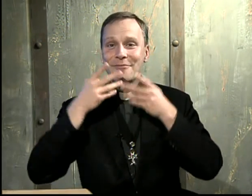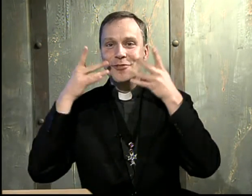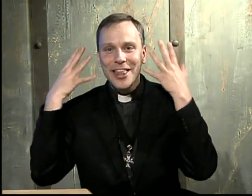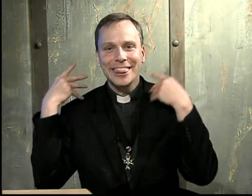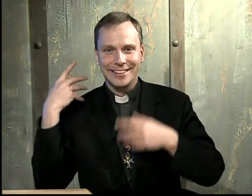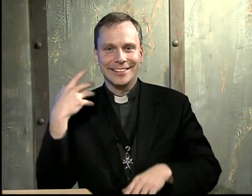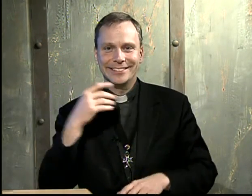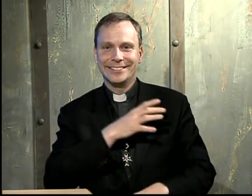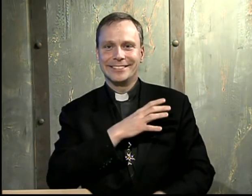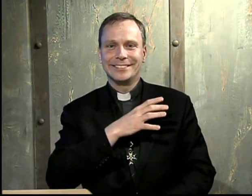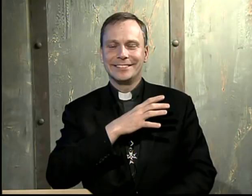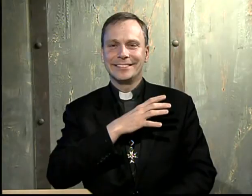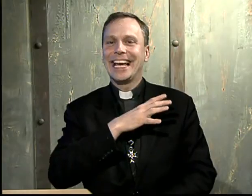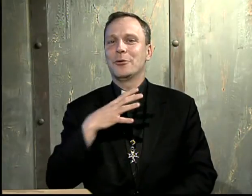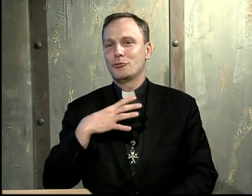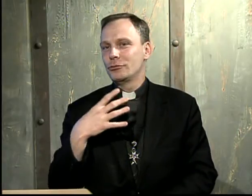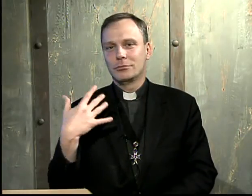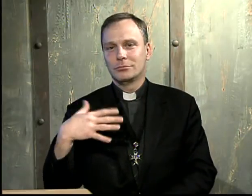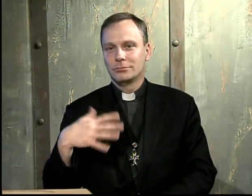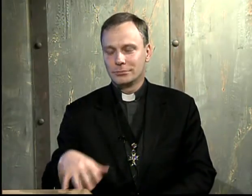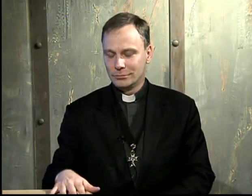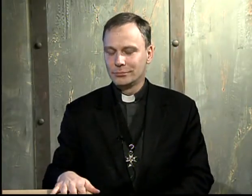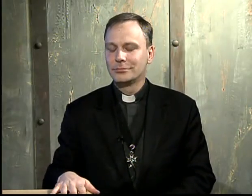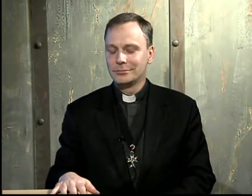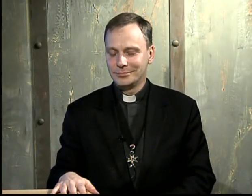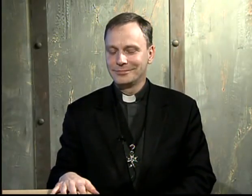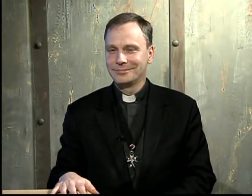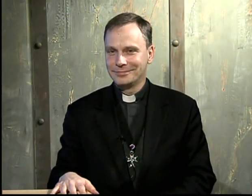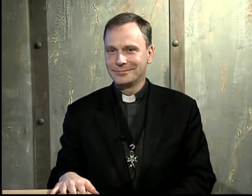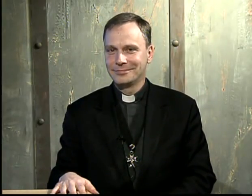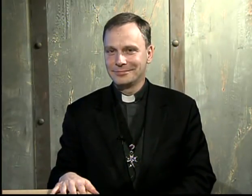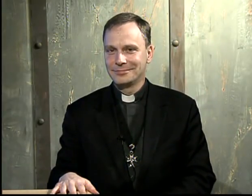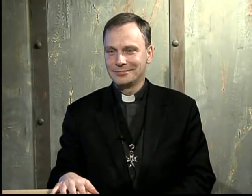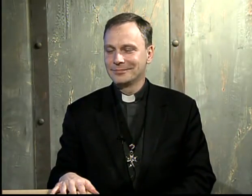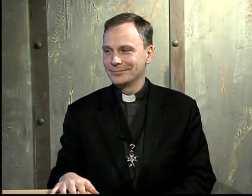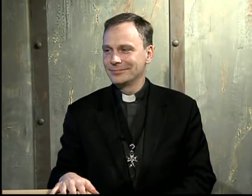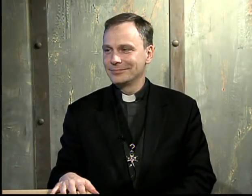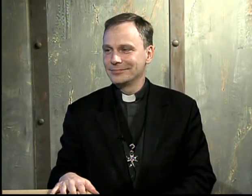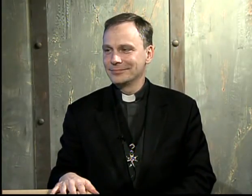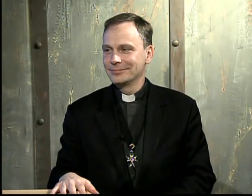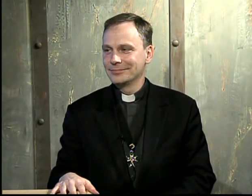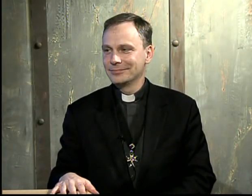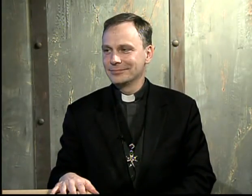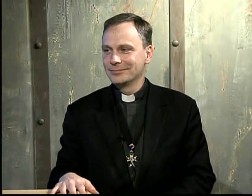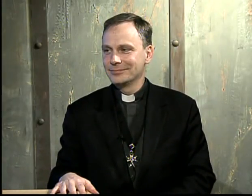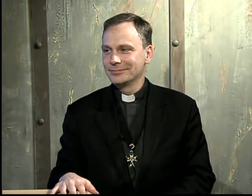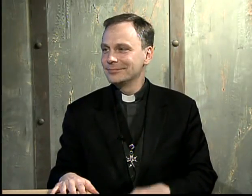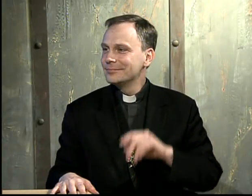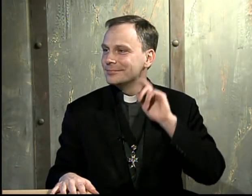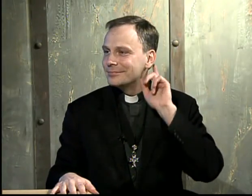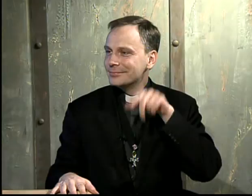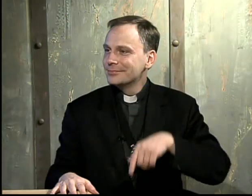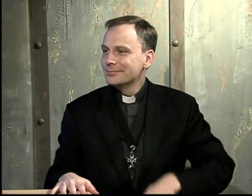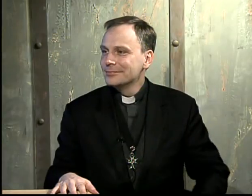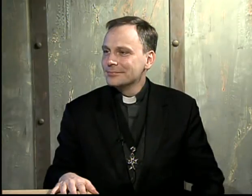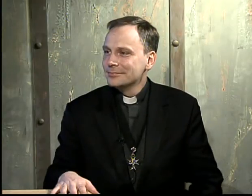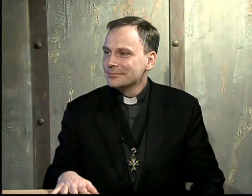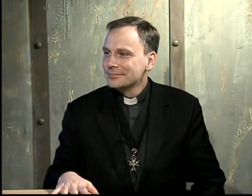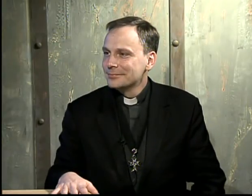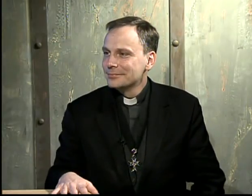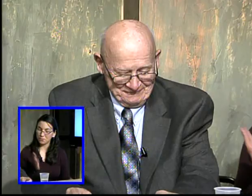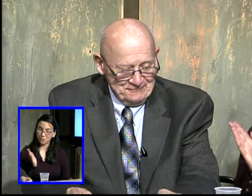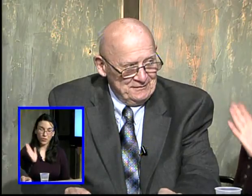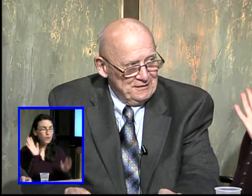beautiful and deaf-friendly council, and we're very excited for that new